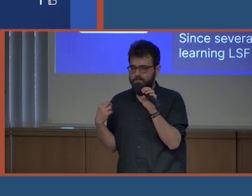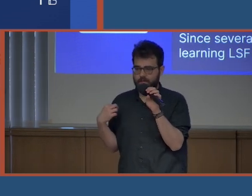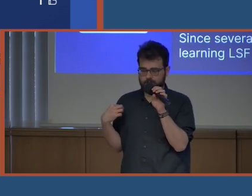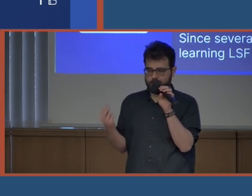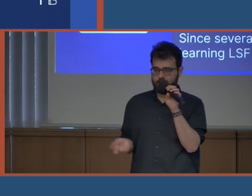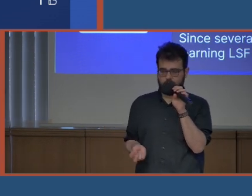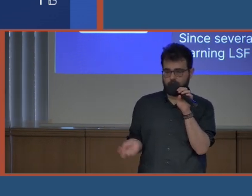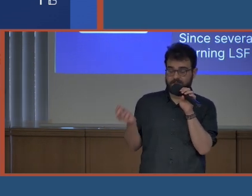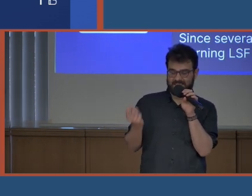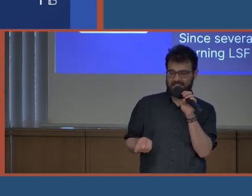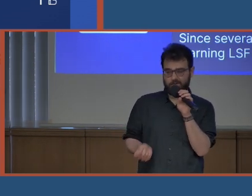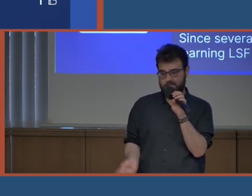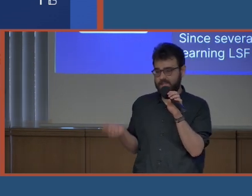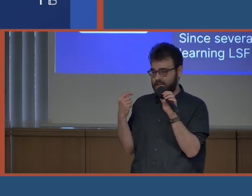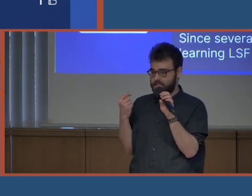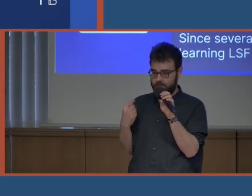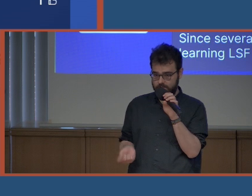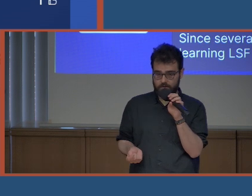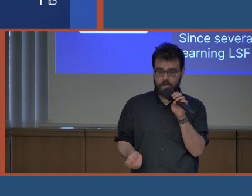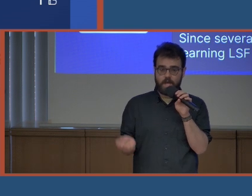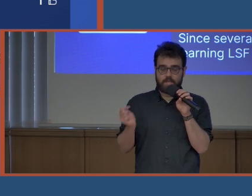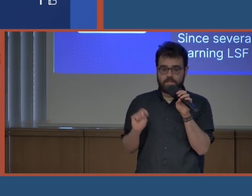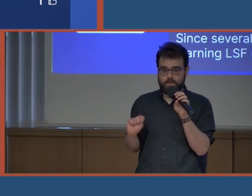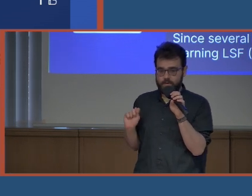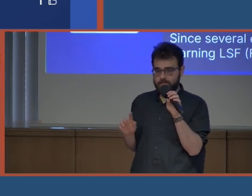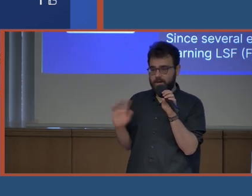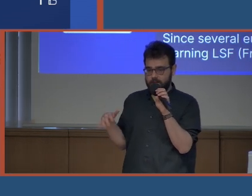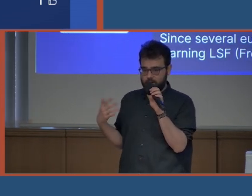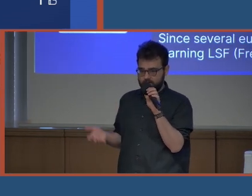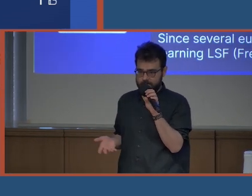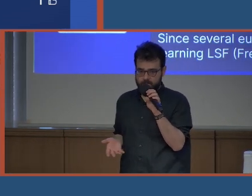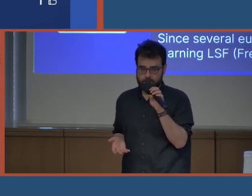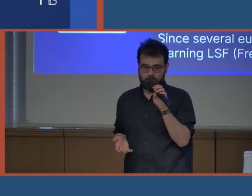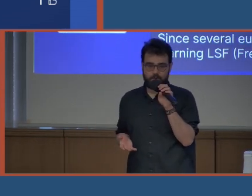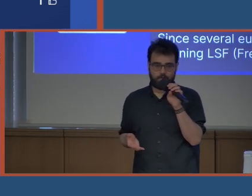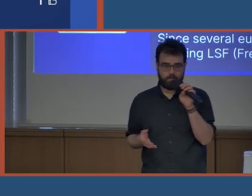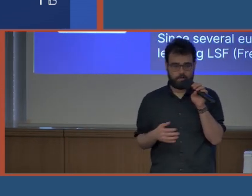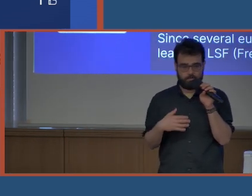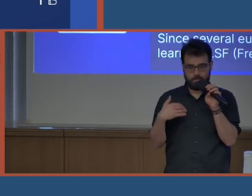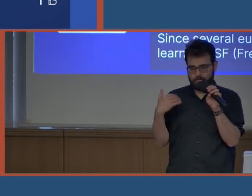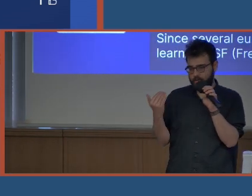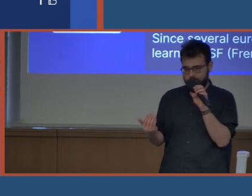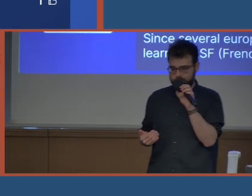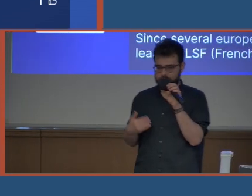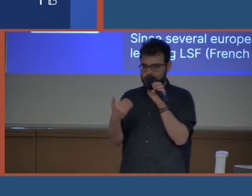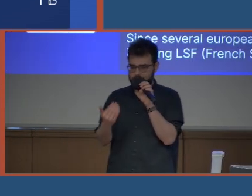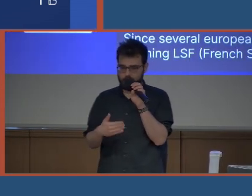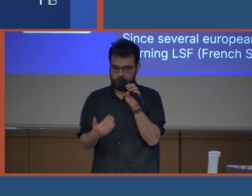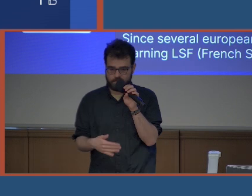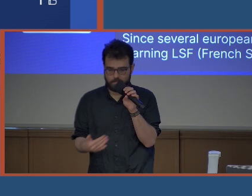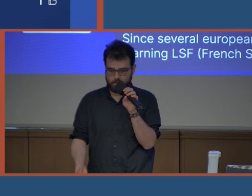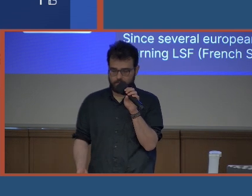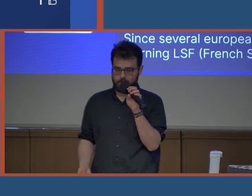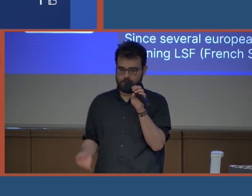their impact on sign languages. They actually do. So if we have bilingual deaf people who are very well versed in